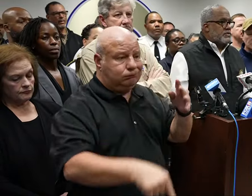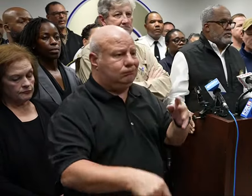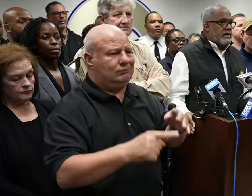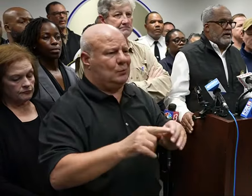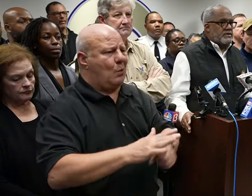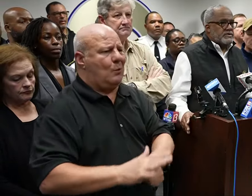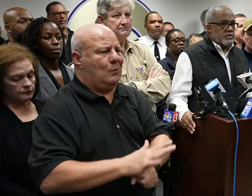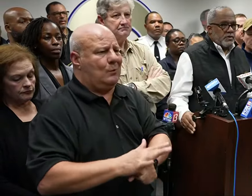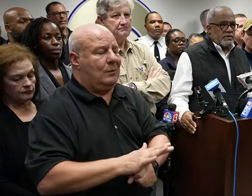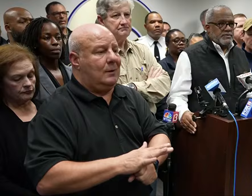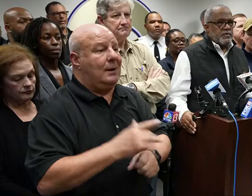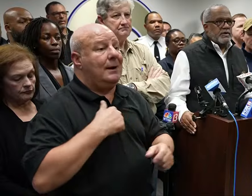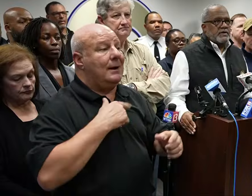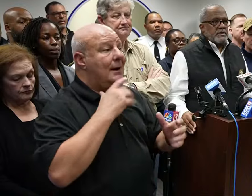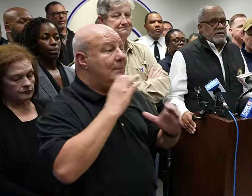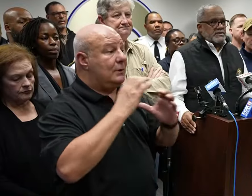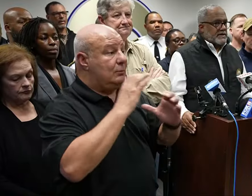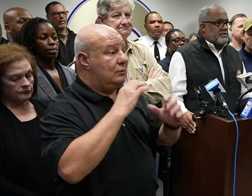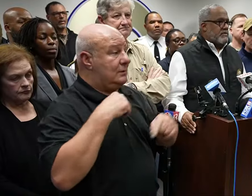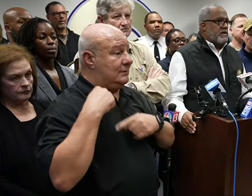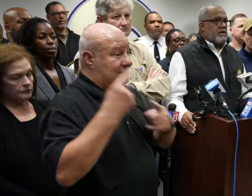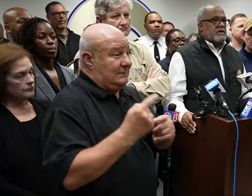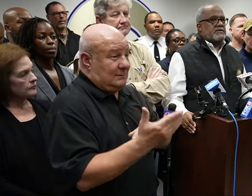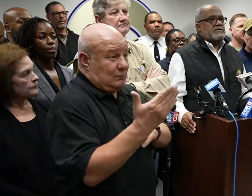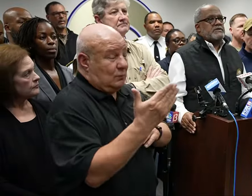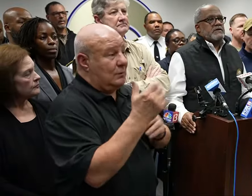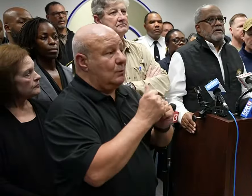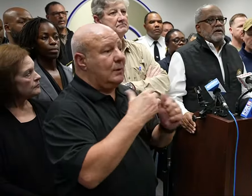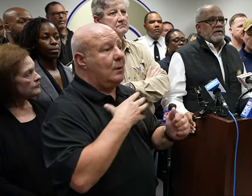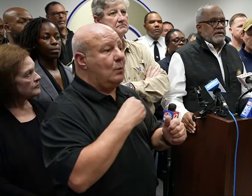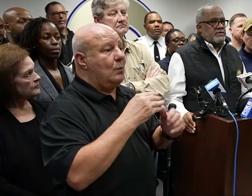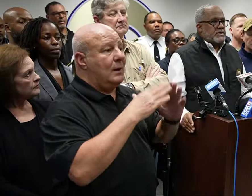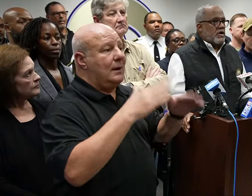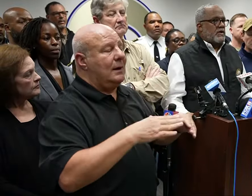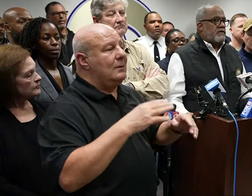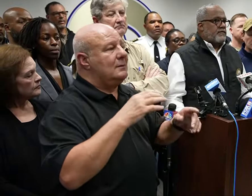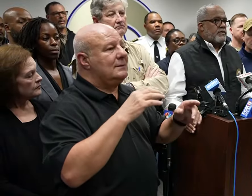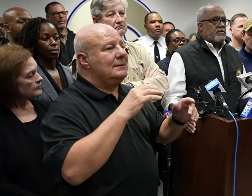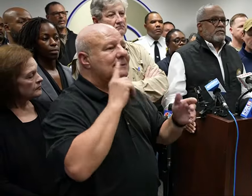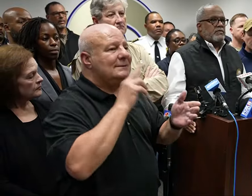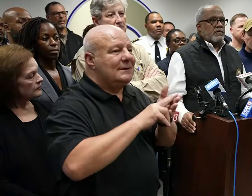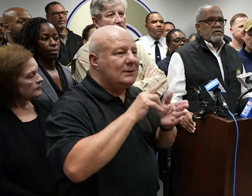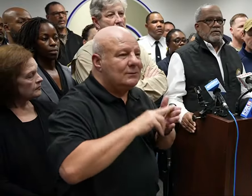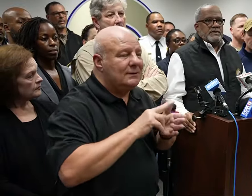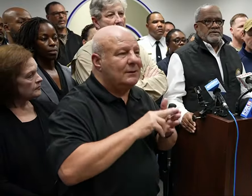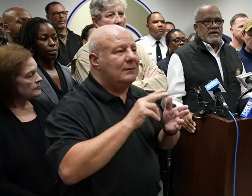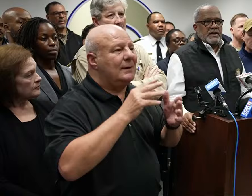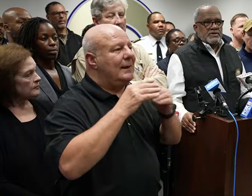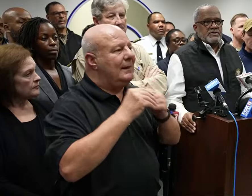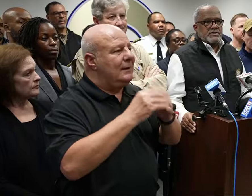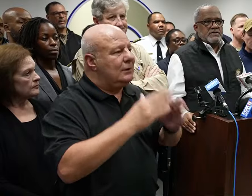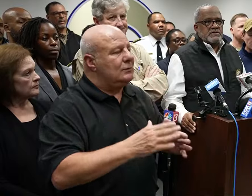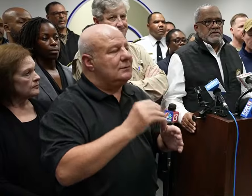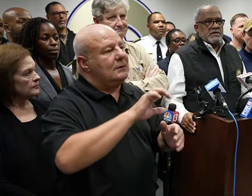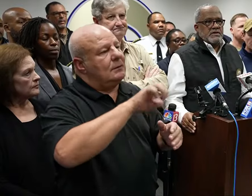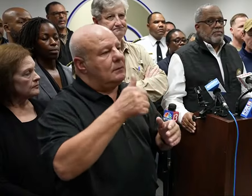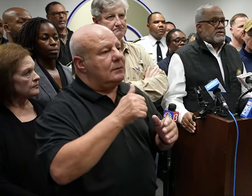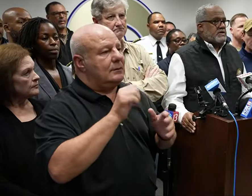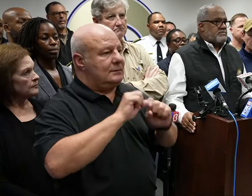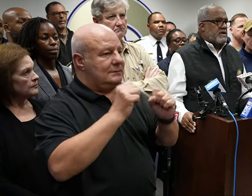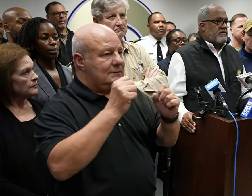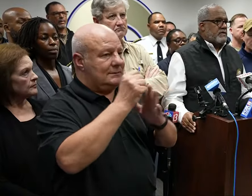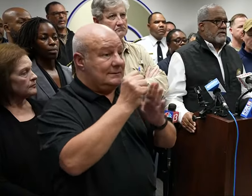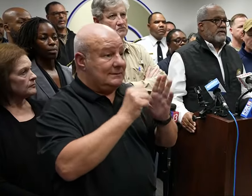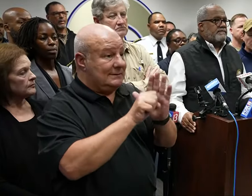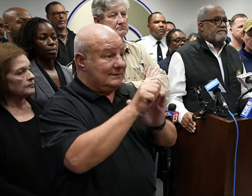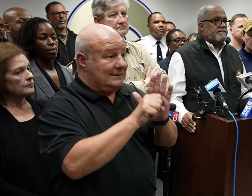communication with the White House since early this morning. Secretary Mayorkas, leaders in all of our federal, local, and state agencies. The President